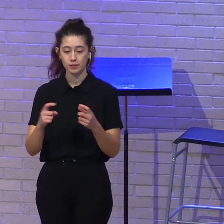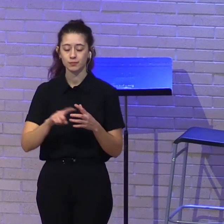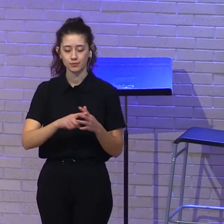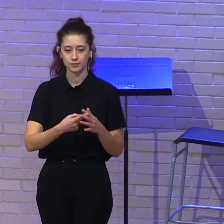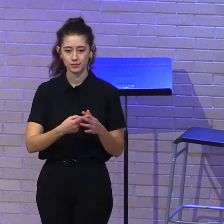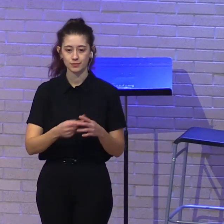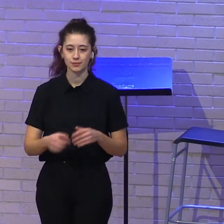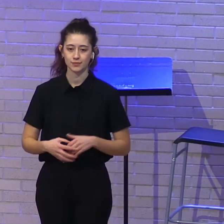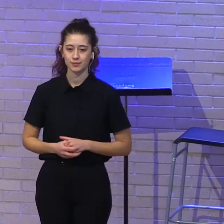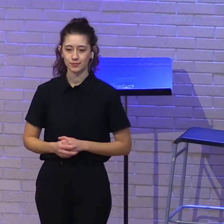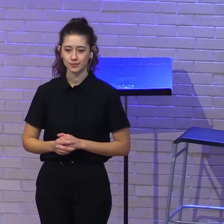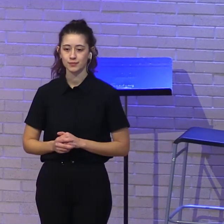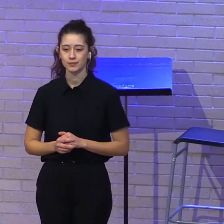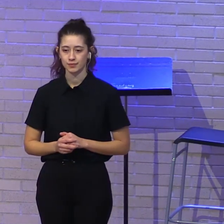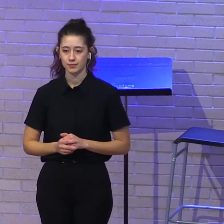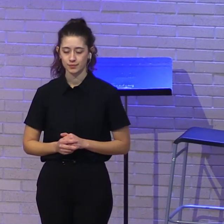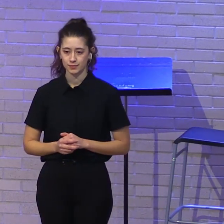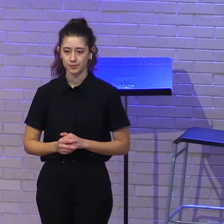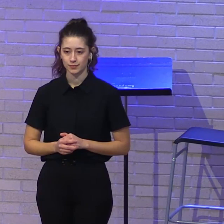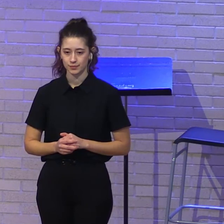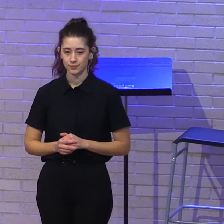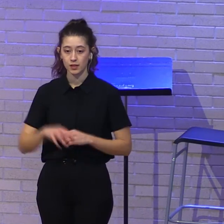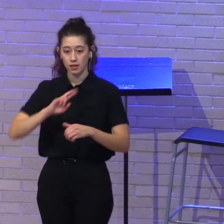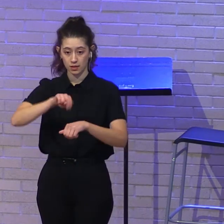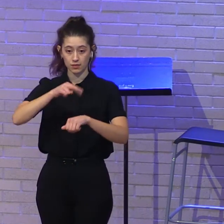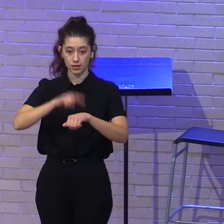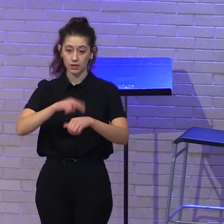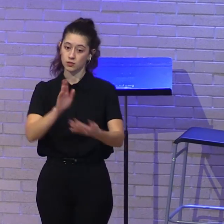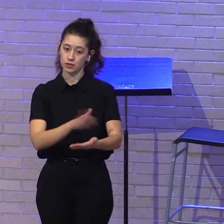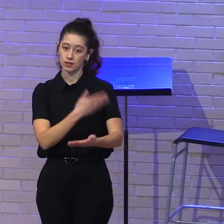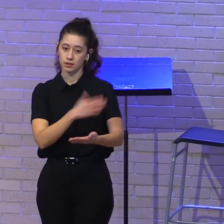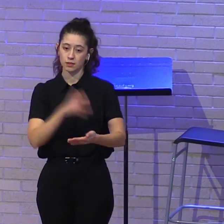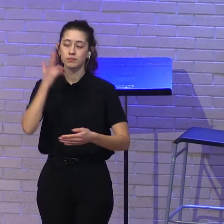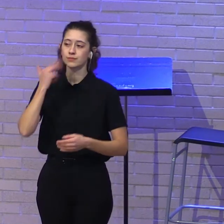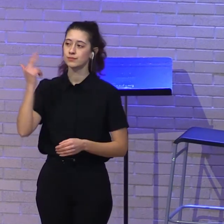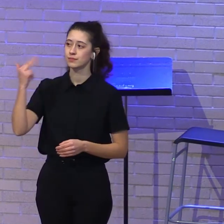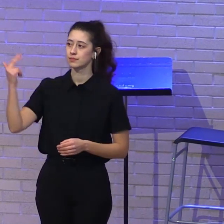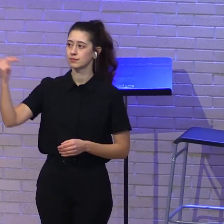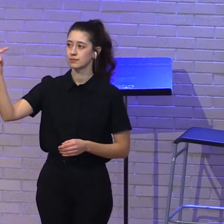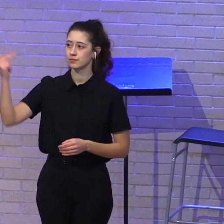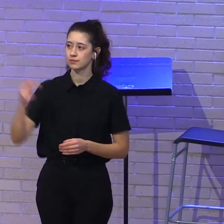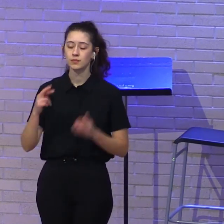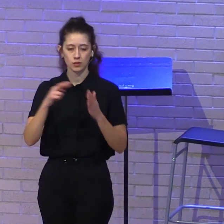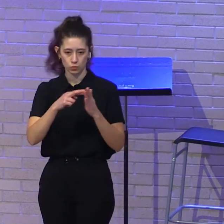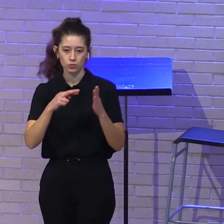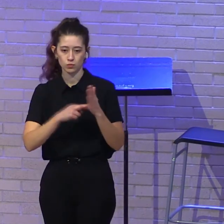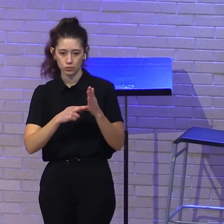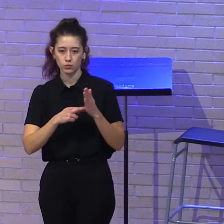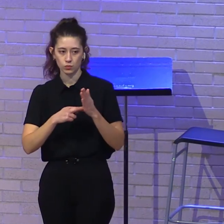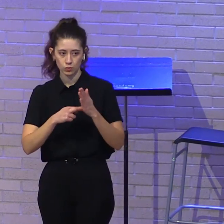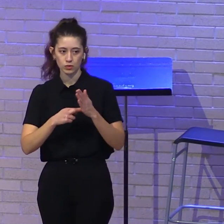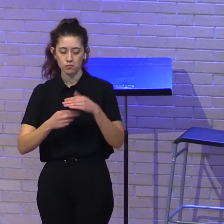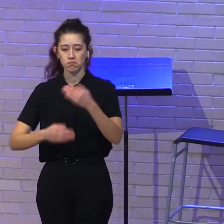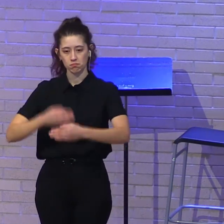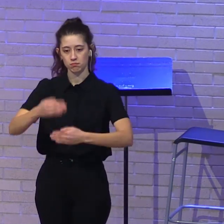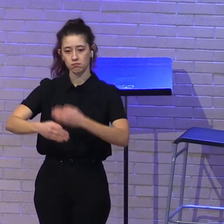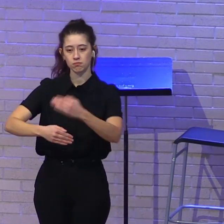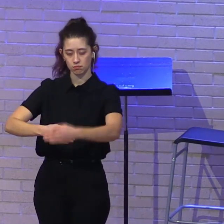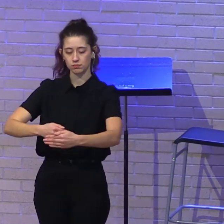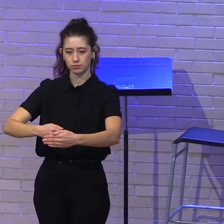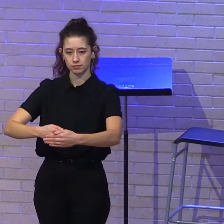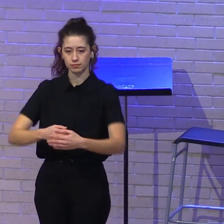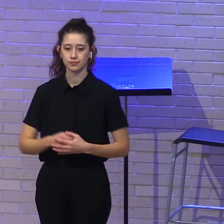It started with the national anthem and with more protocols, and then they started giving